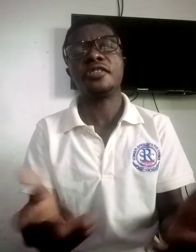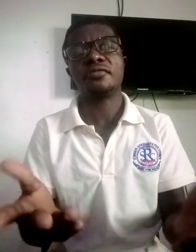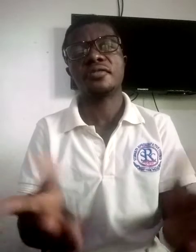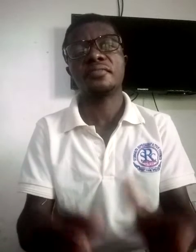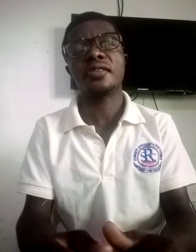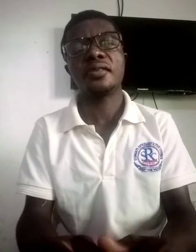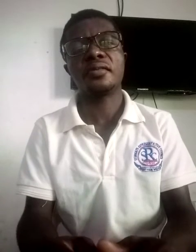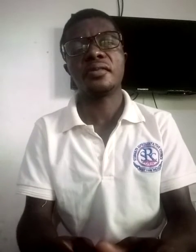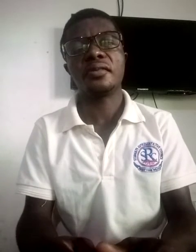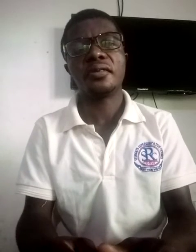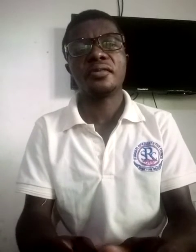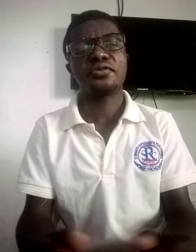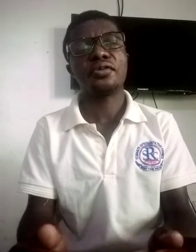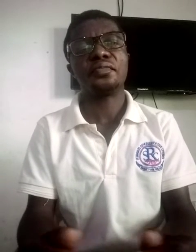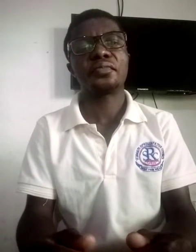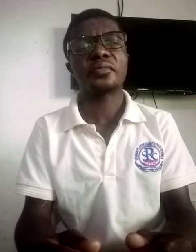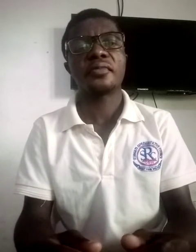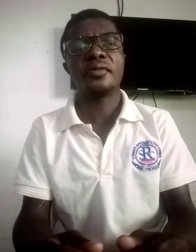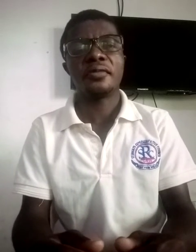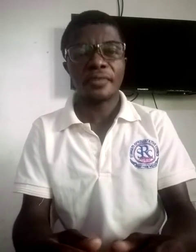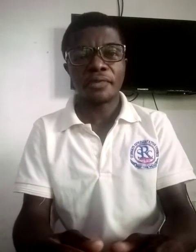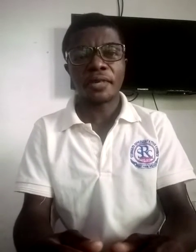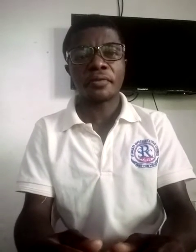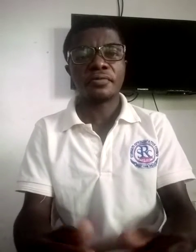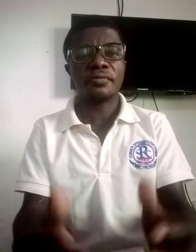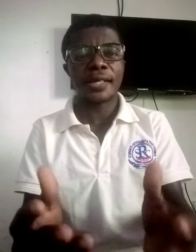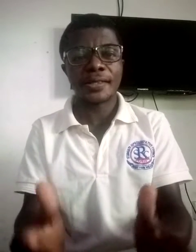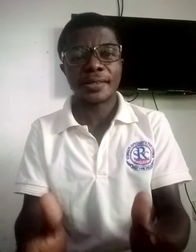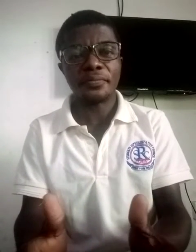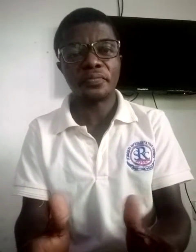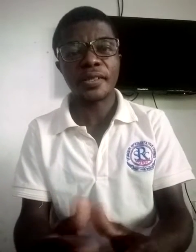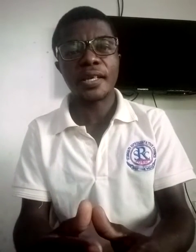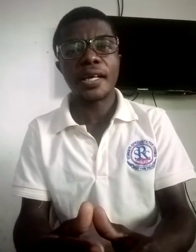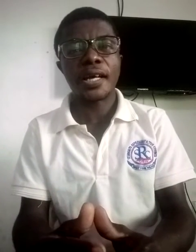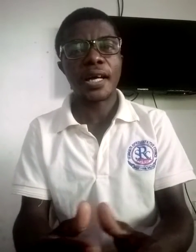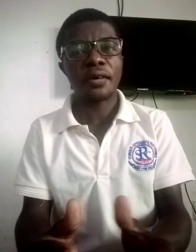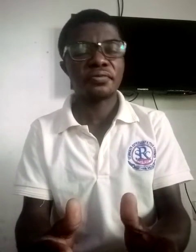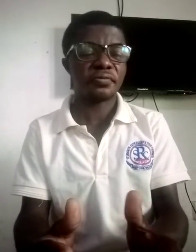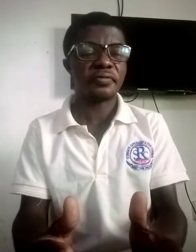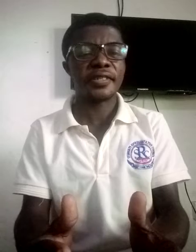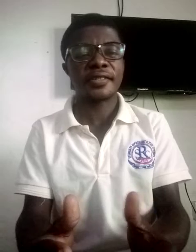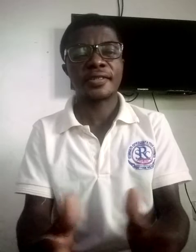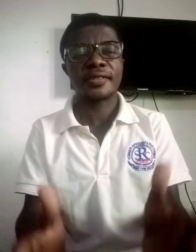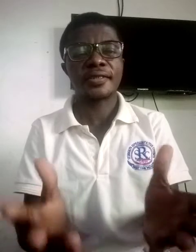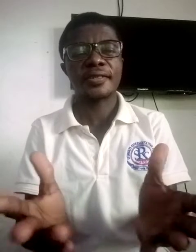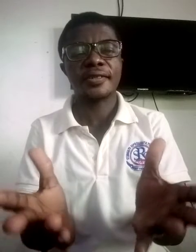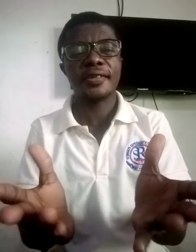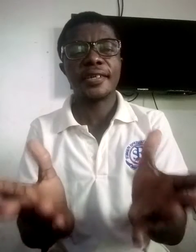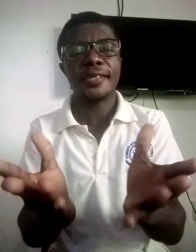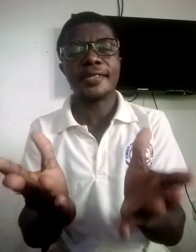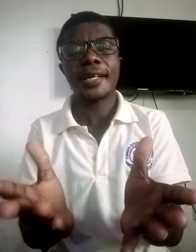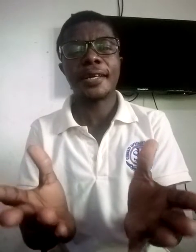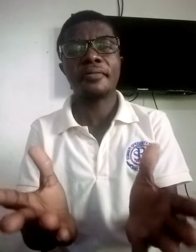continues. So, today we are going to look at how to greet in sign